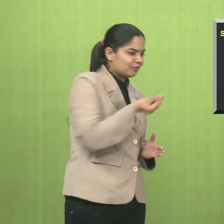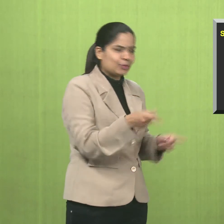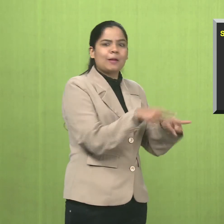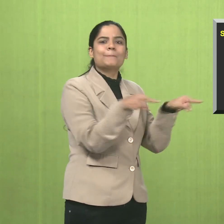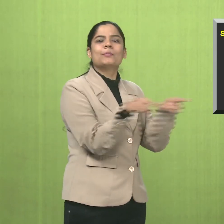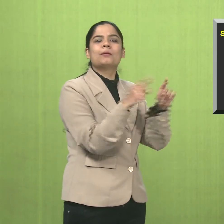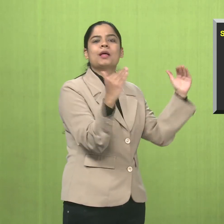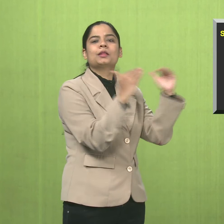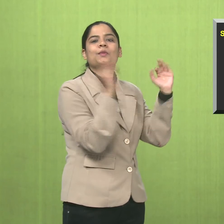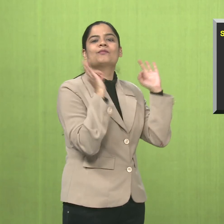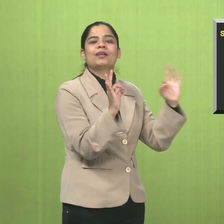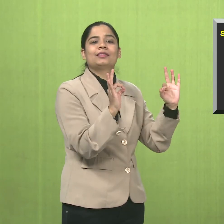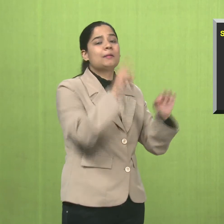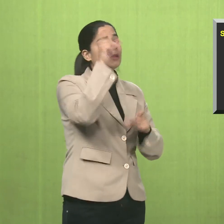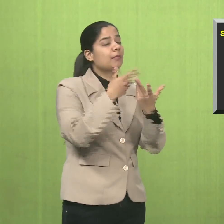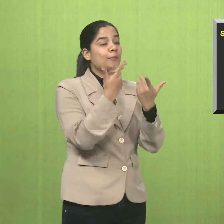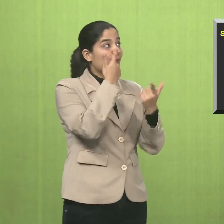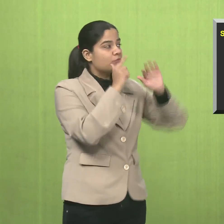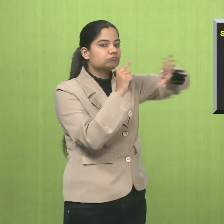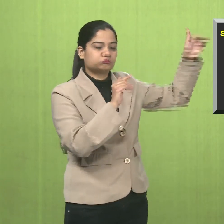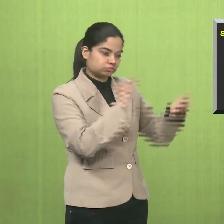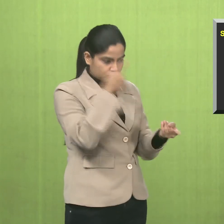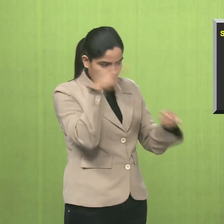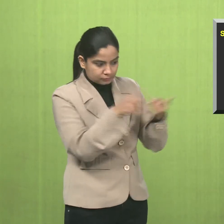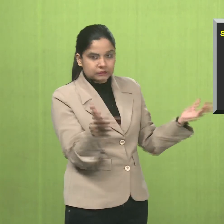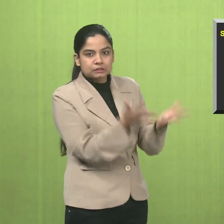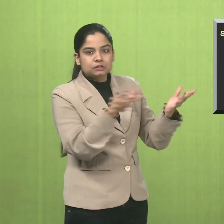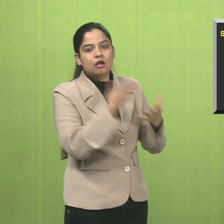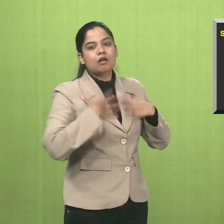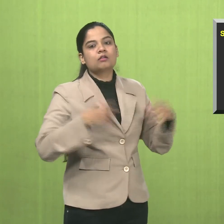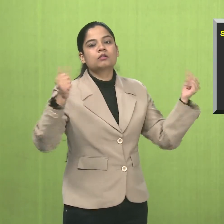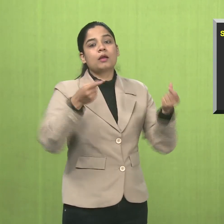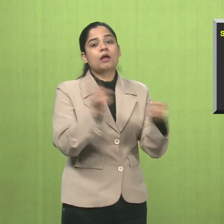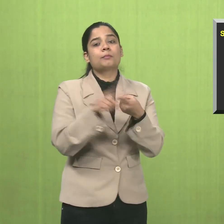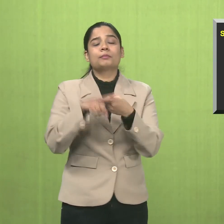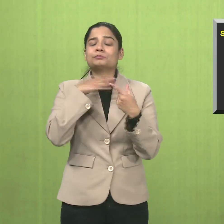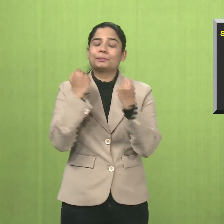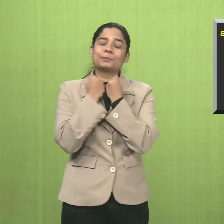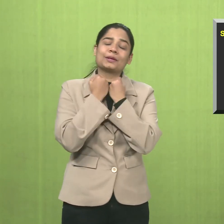die. So a lot of it happens. So it happens a lot, and so many mothers die because of